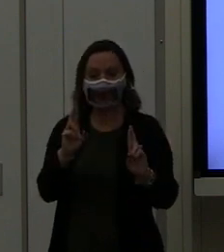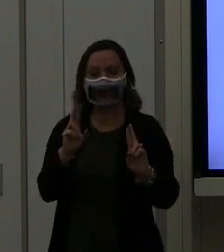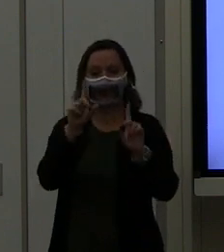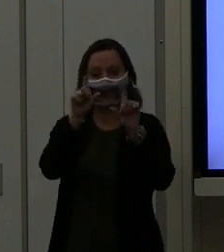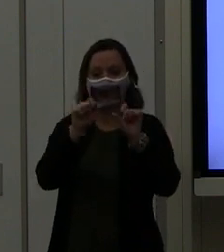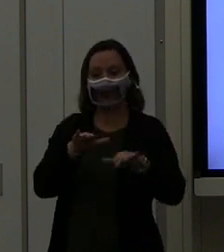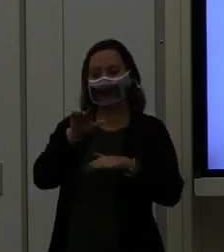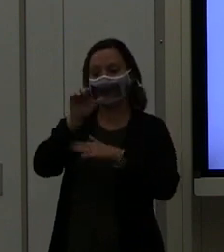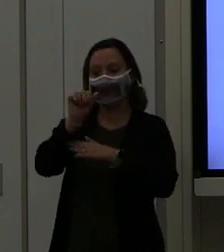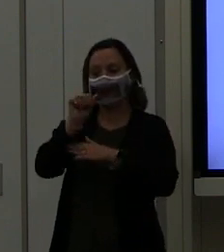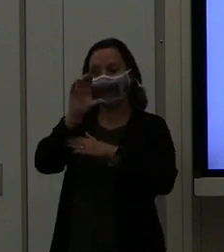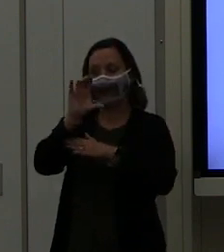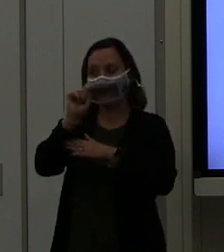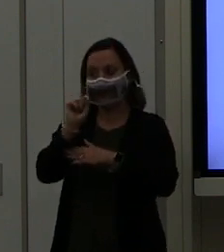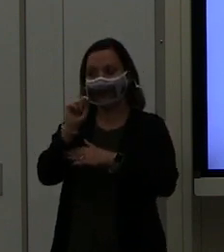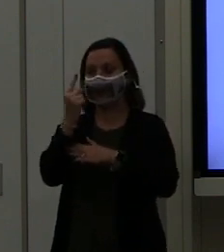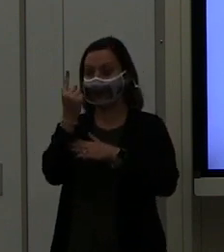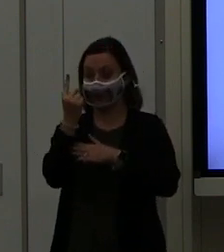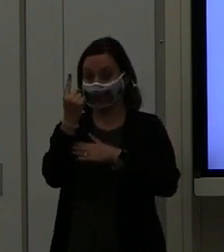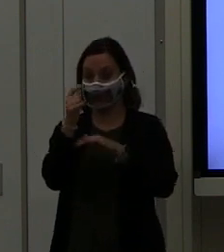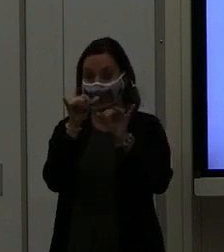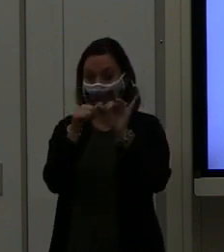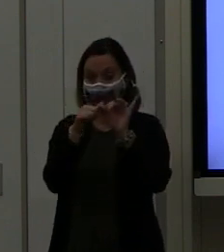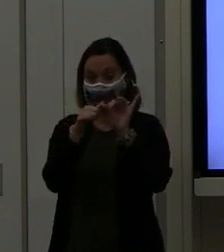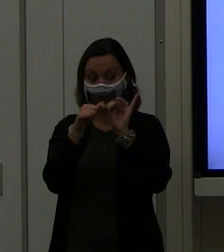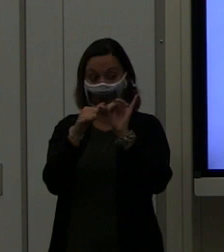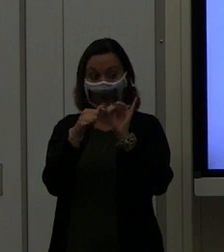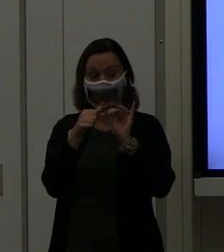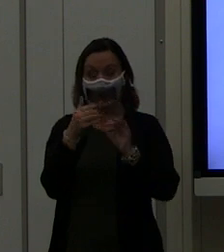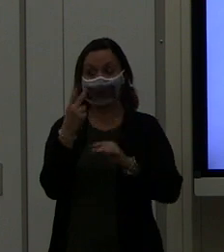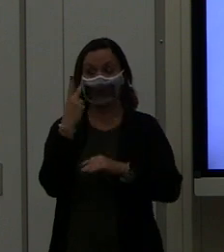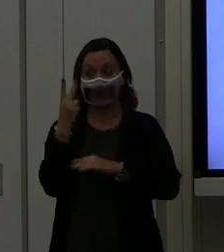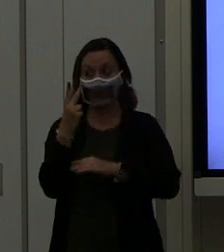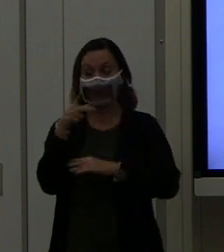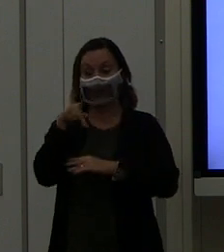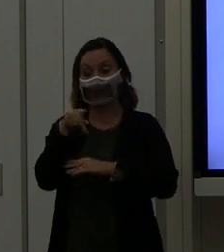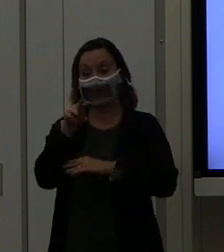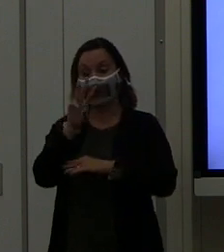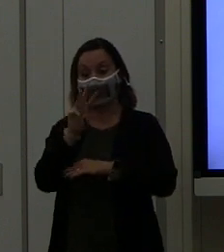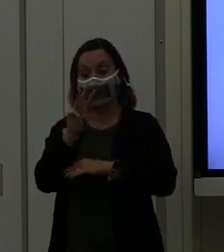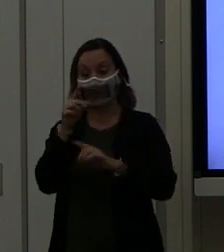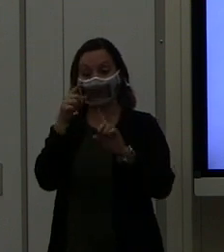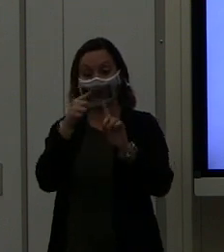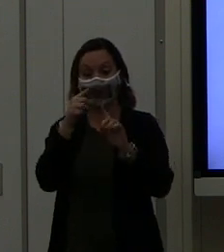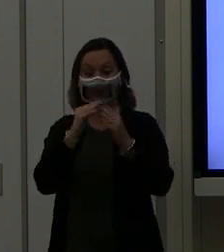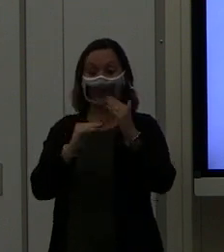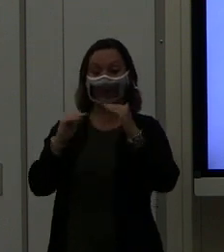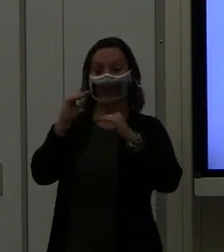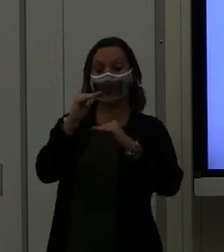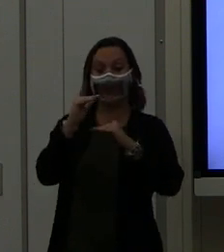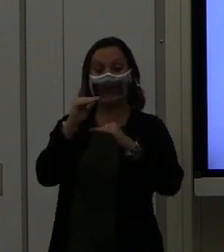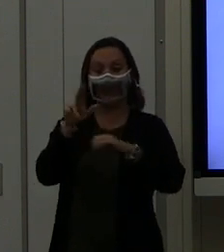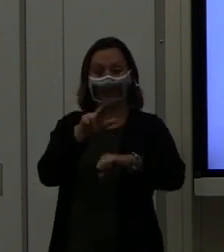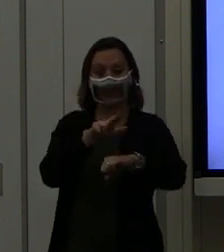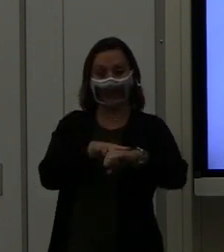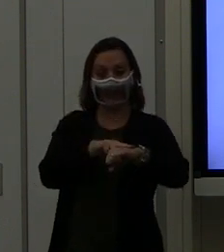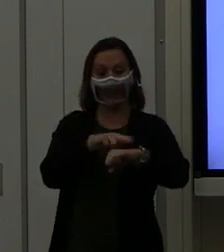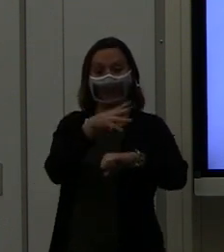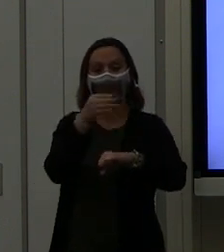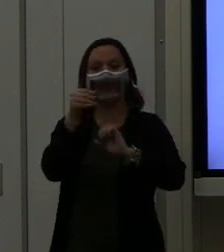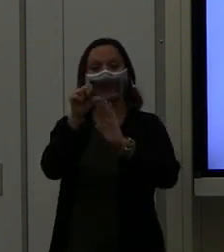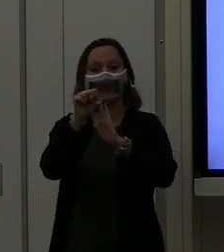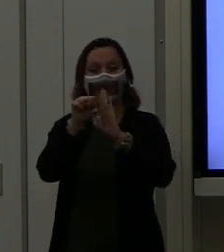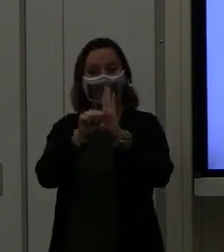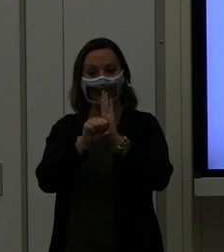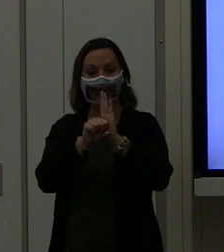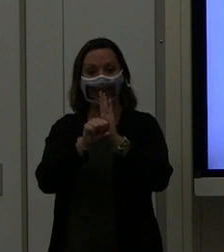It is one measure of college and career readiness. And you can see the Parkway scores well above this both national and state average.